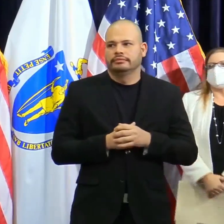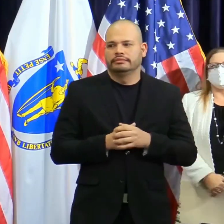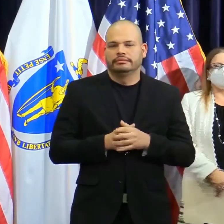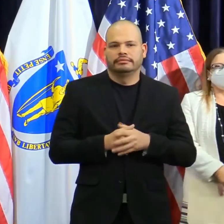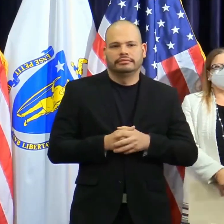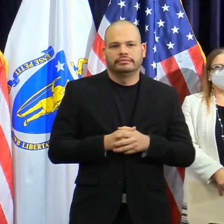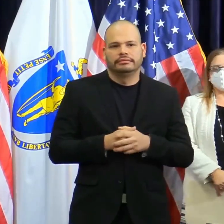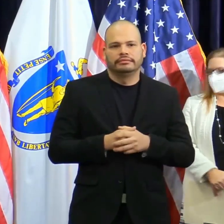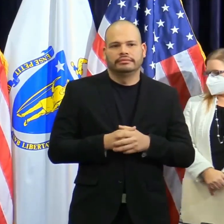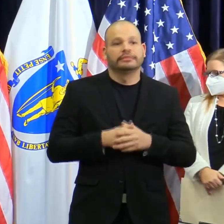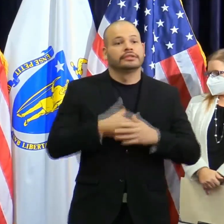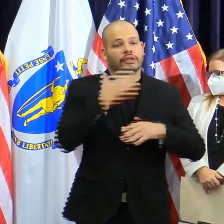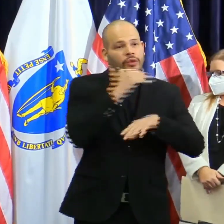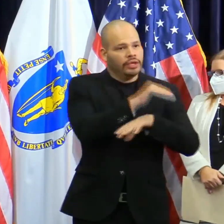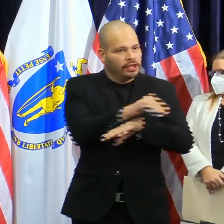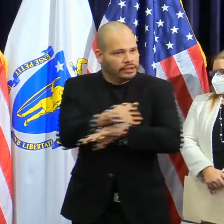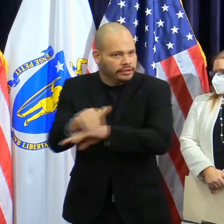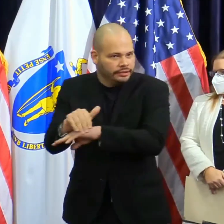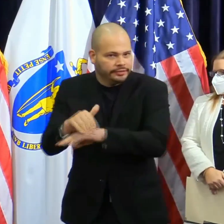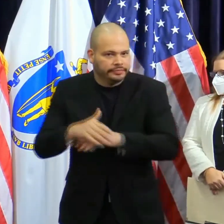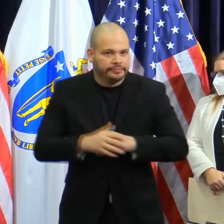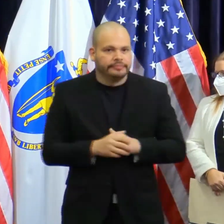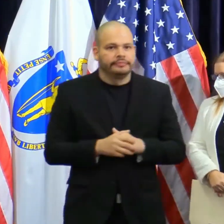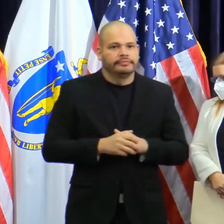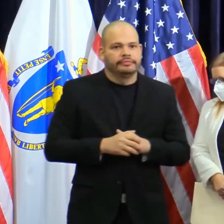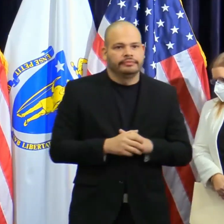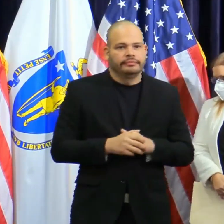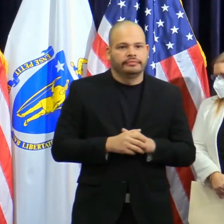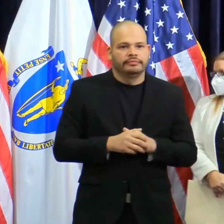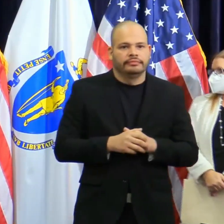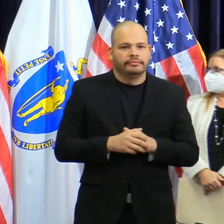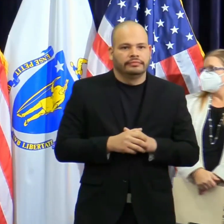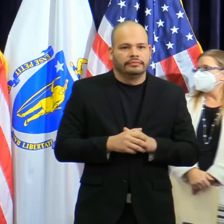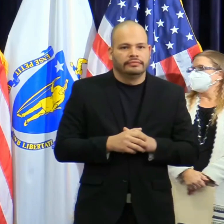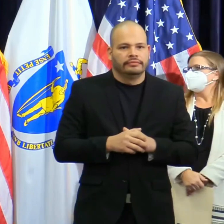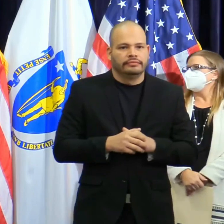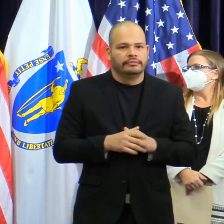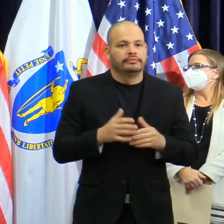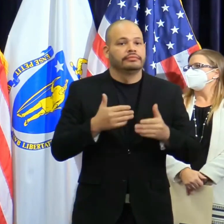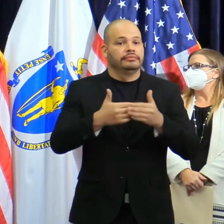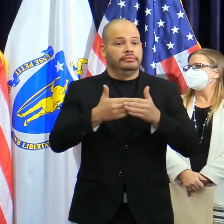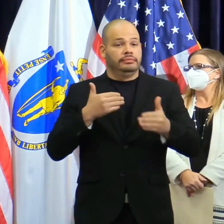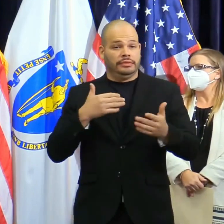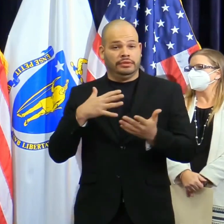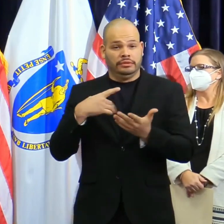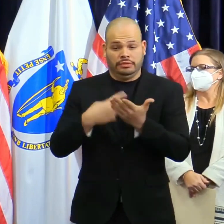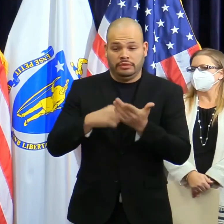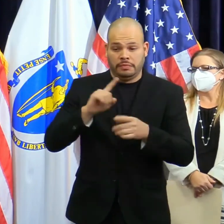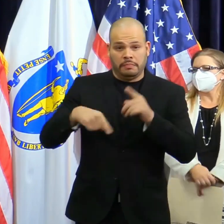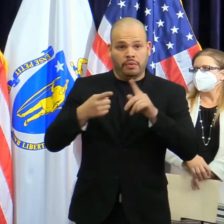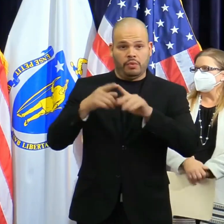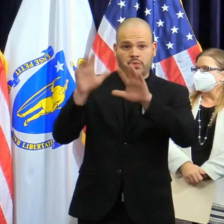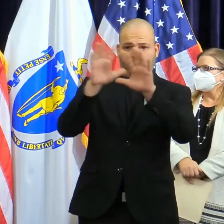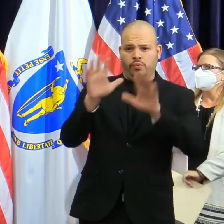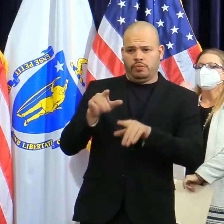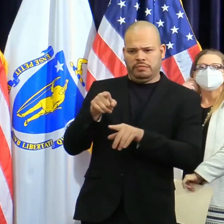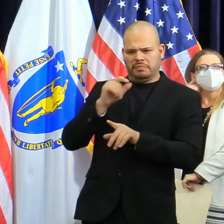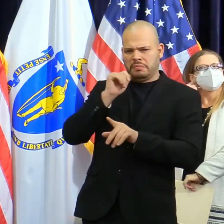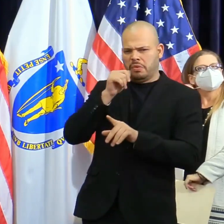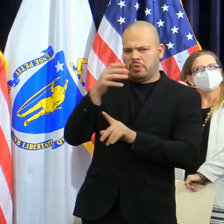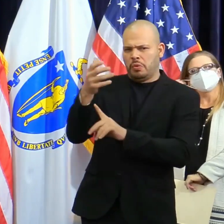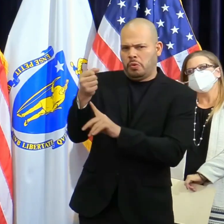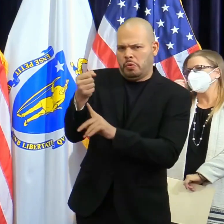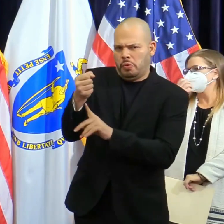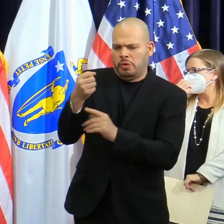So good evening. Before I get into the conversation about the winter storm, I want to take a minute to address the